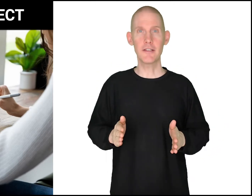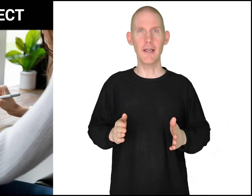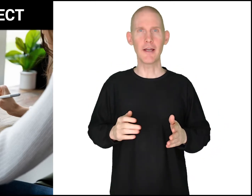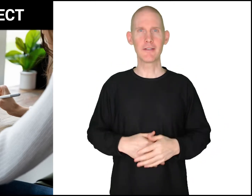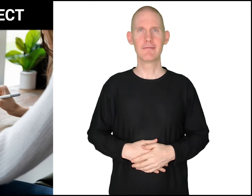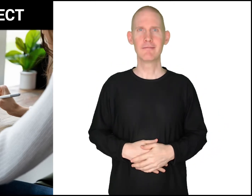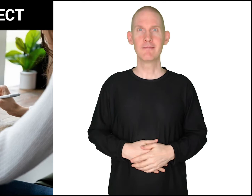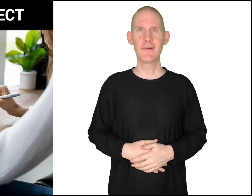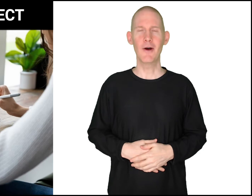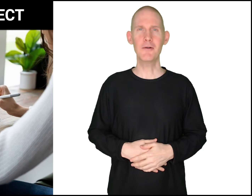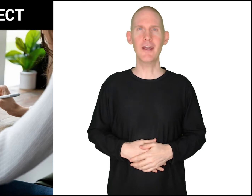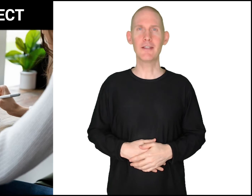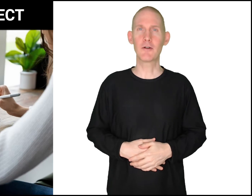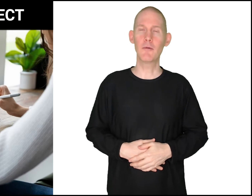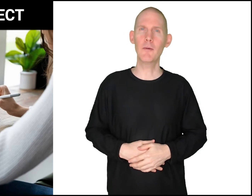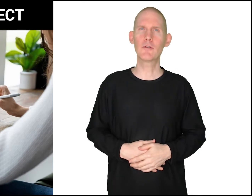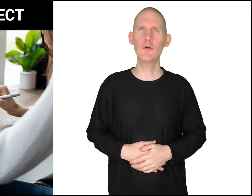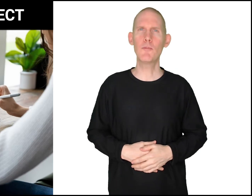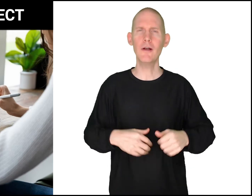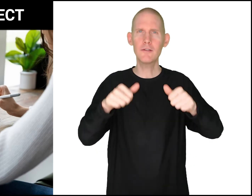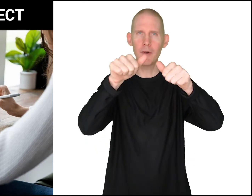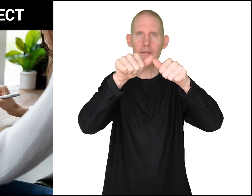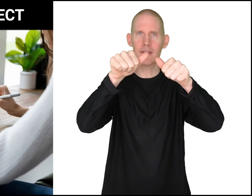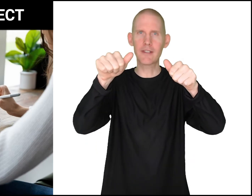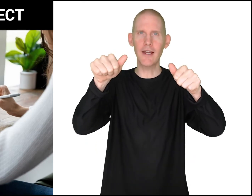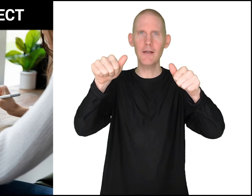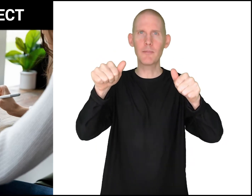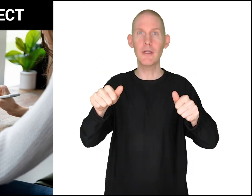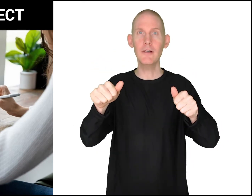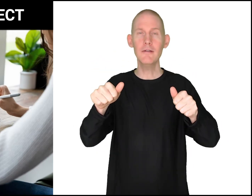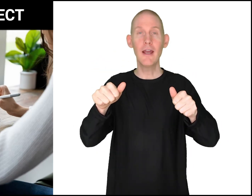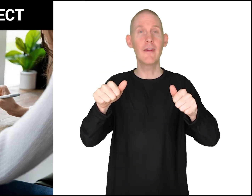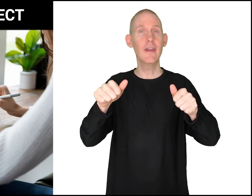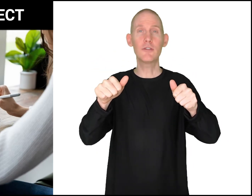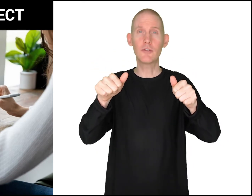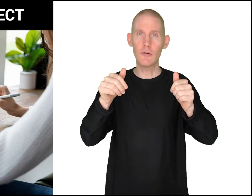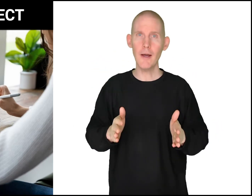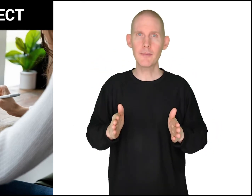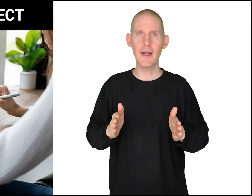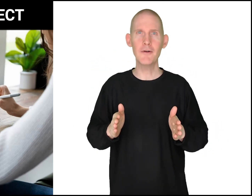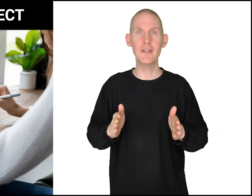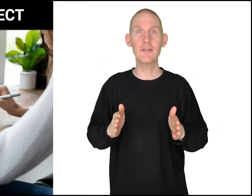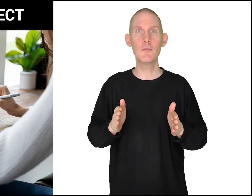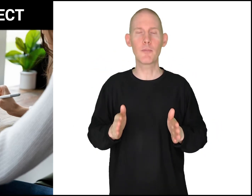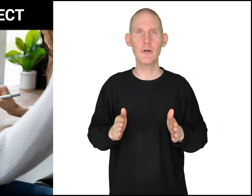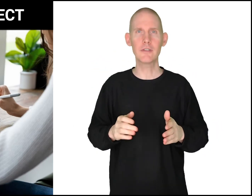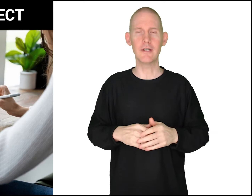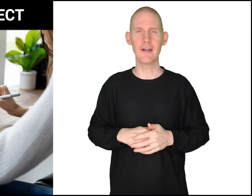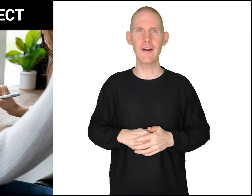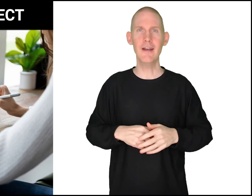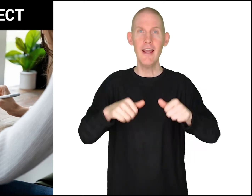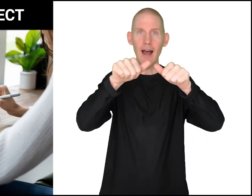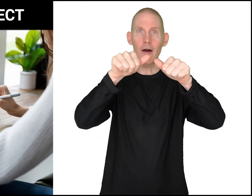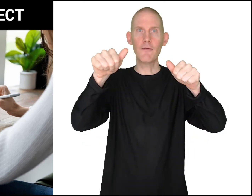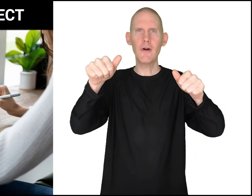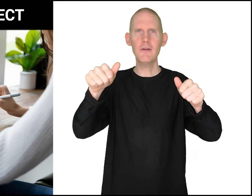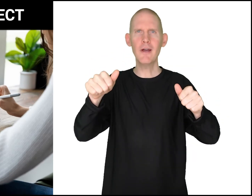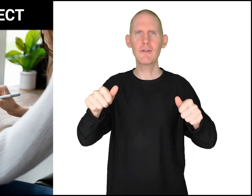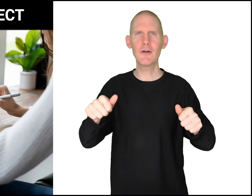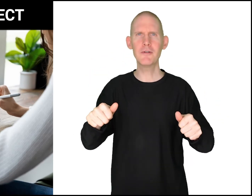Architect. Okay, so remember 2 parts. We have the sign up here and then just drop down into person, all right? How far do you have to go